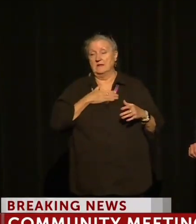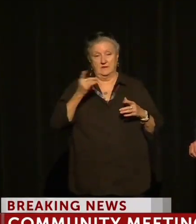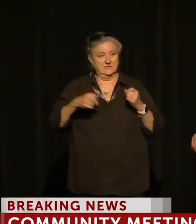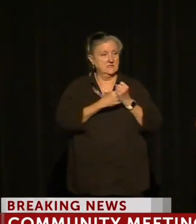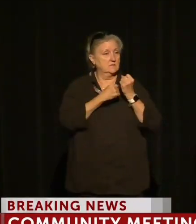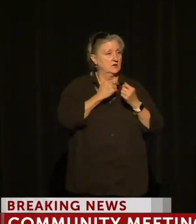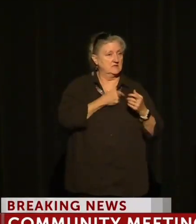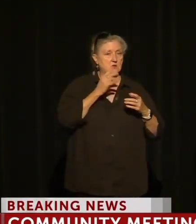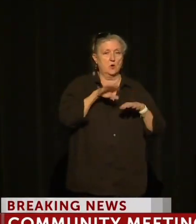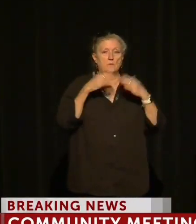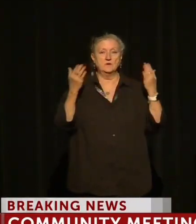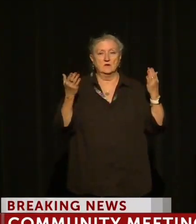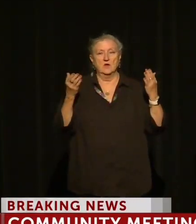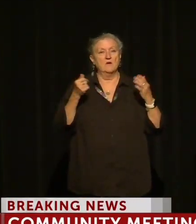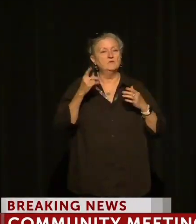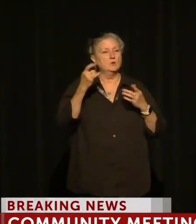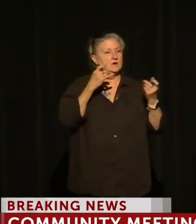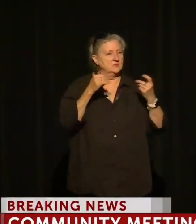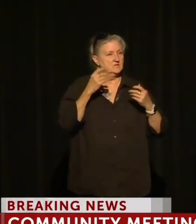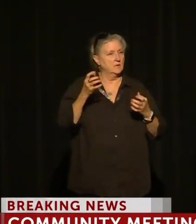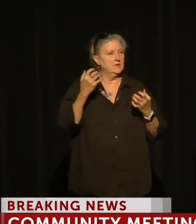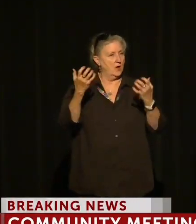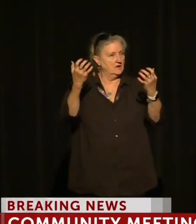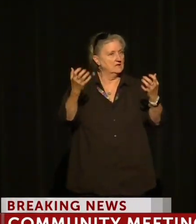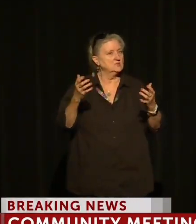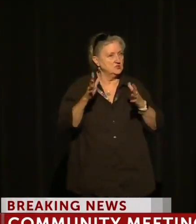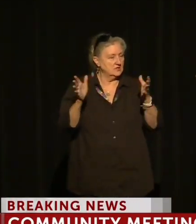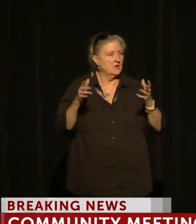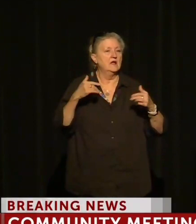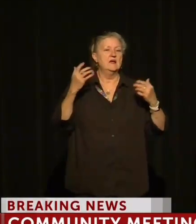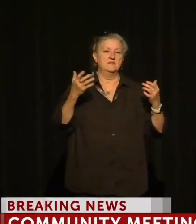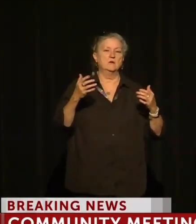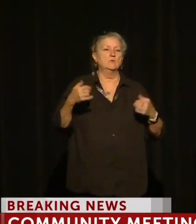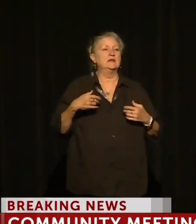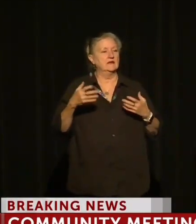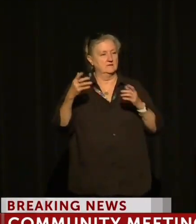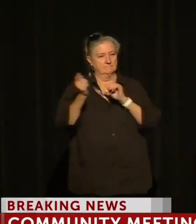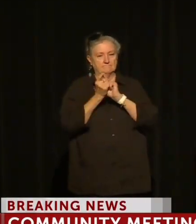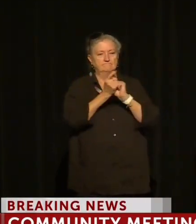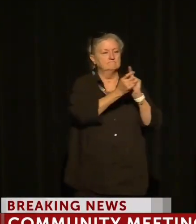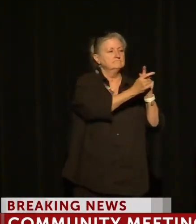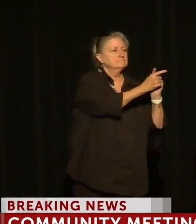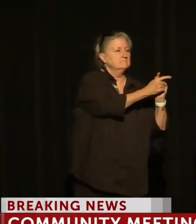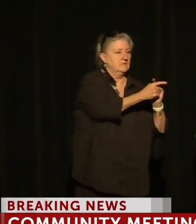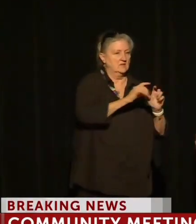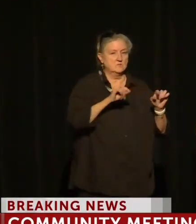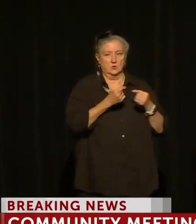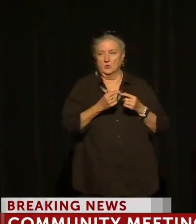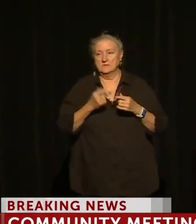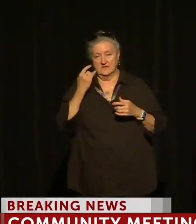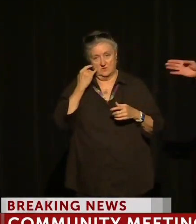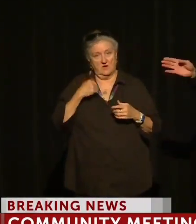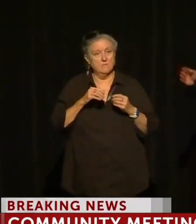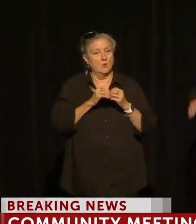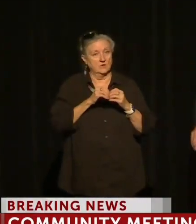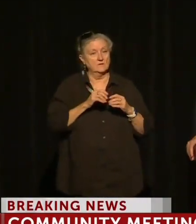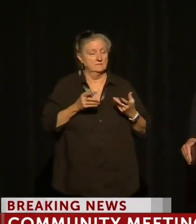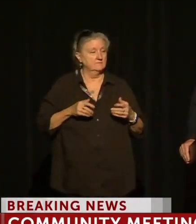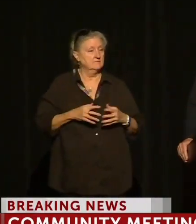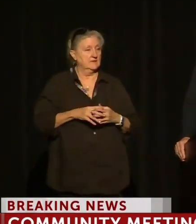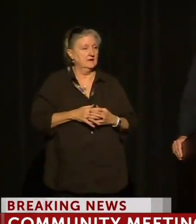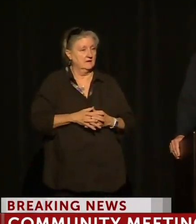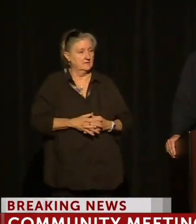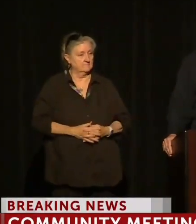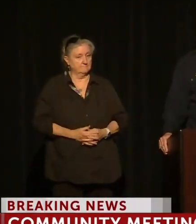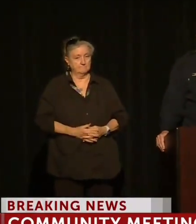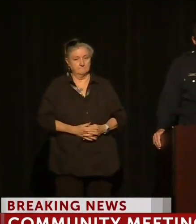us. So with that, let's go ahead and open it up to a few questions from the audience, some general questions, and then we can break out into our small groups if you have more specific questions for our